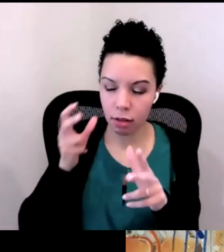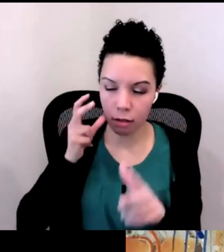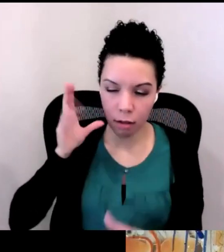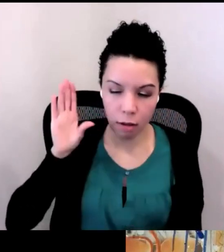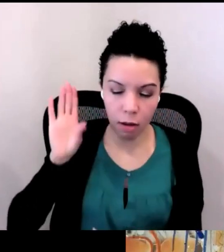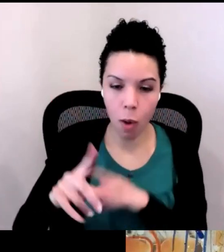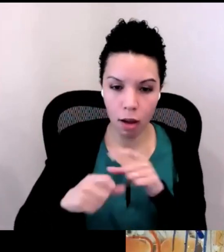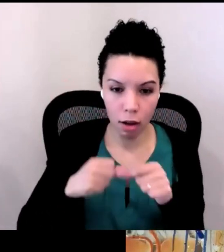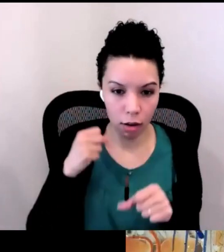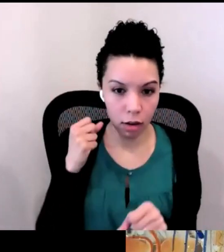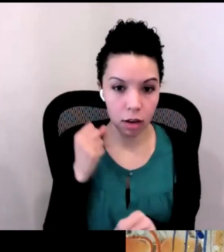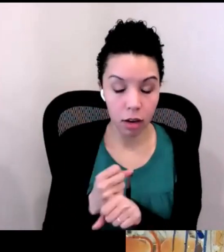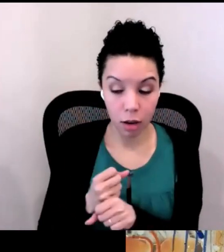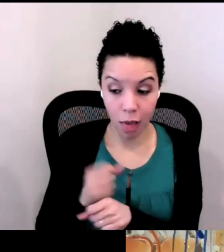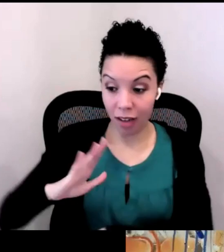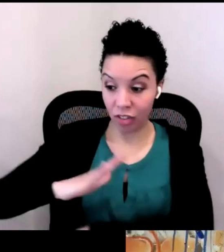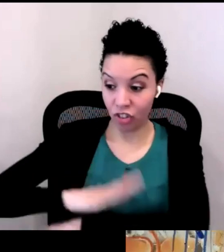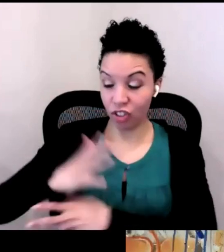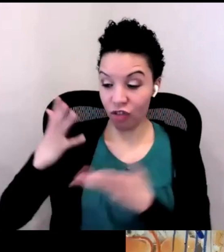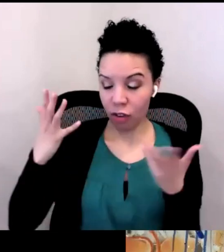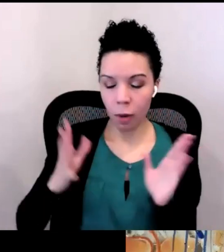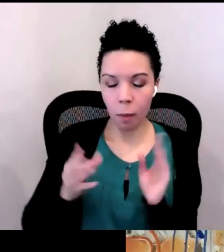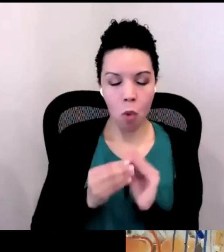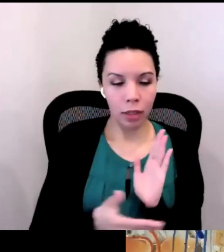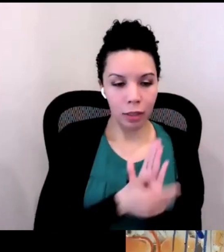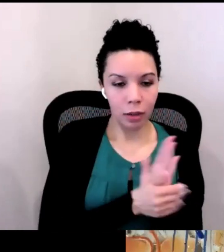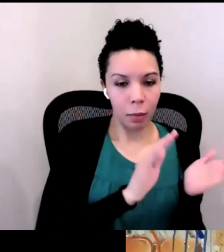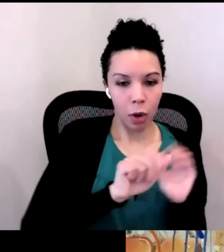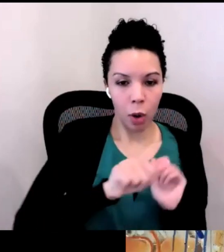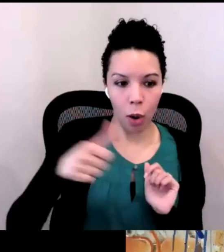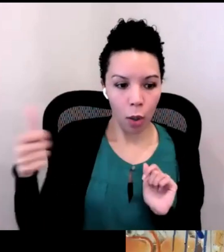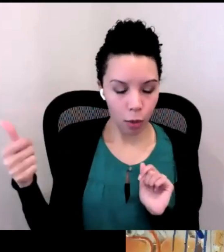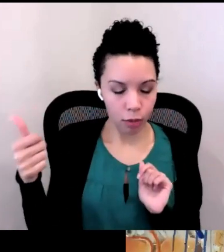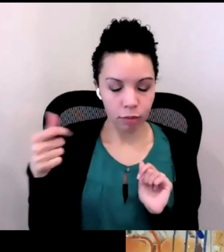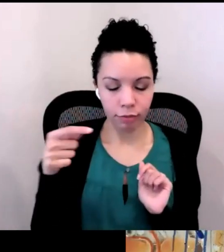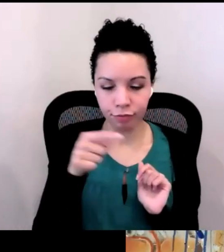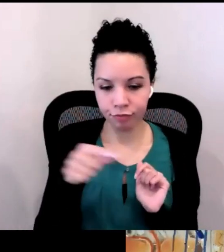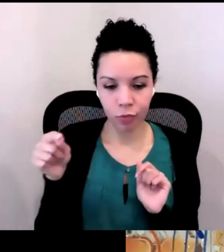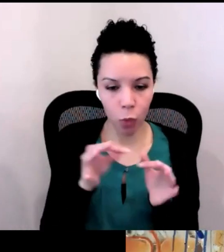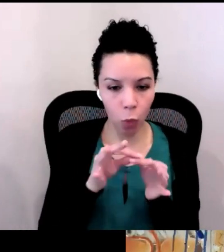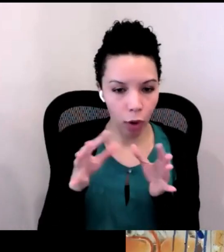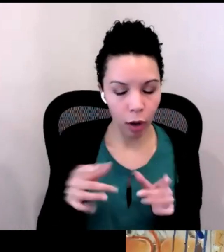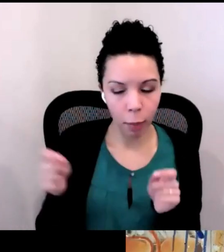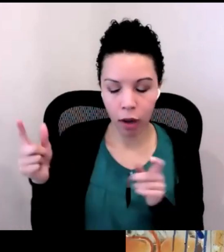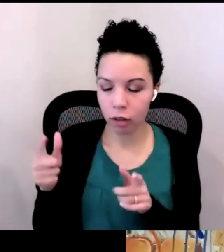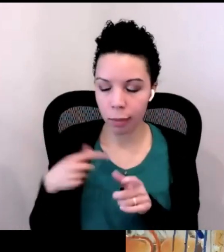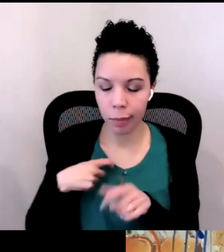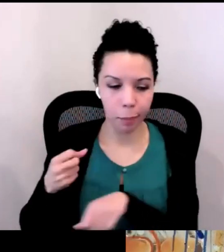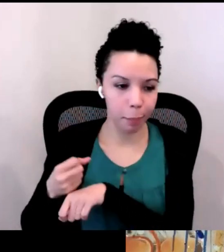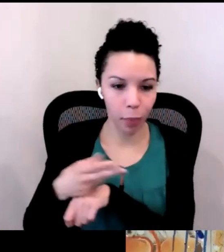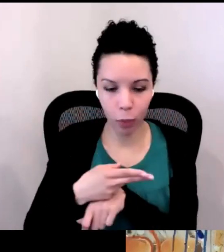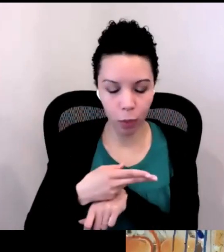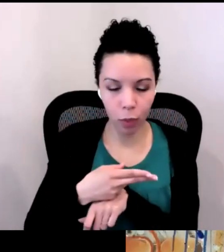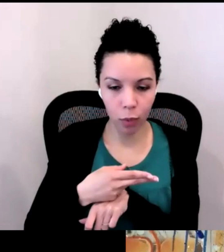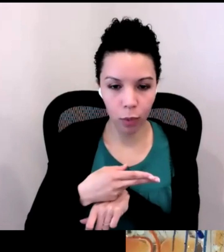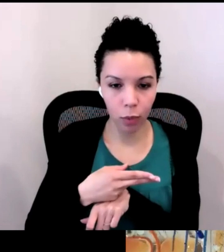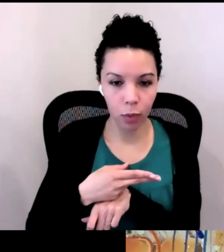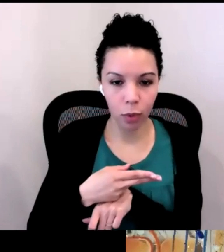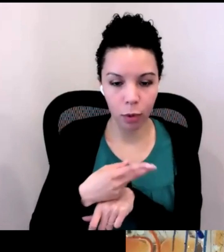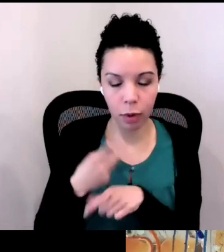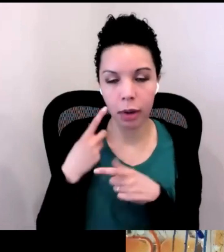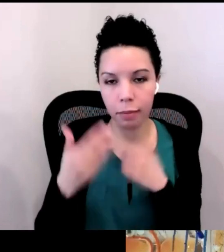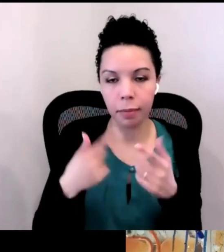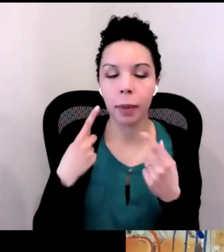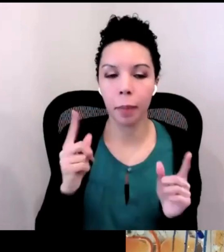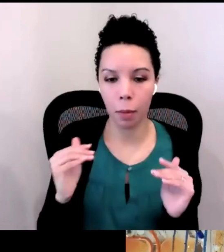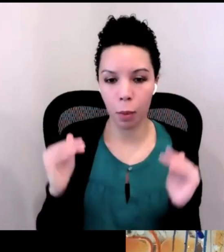desk having more skills than any other coordinator or manager once I got promoted. Wow. Question for the group. She spent an entire